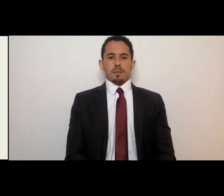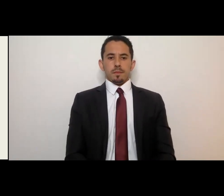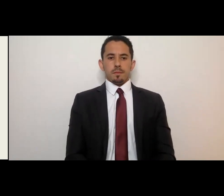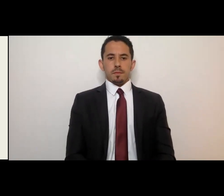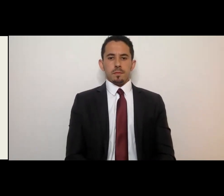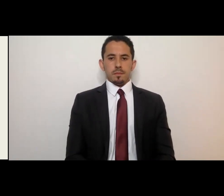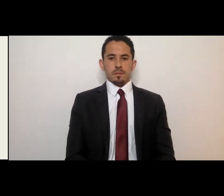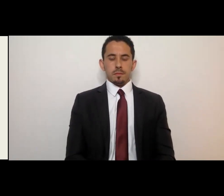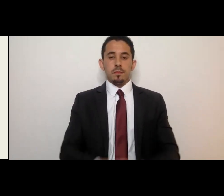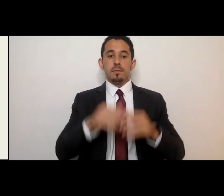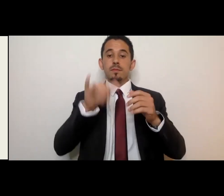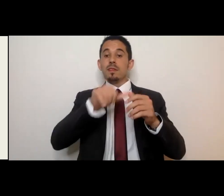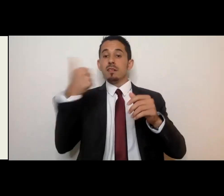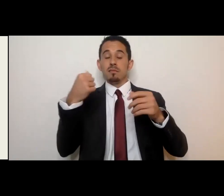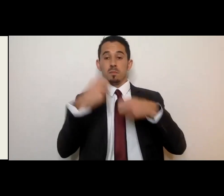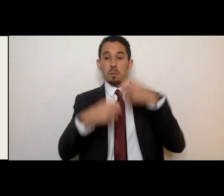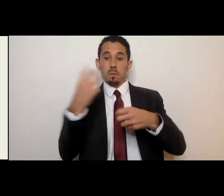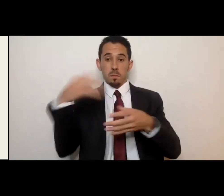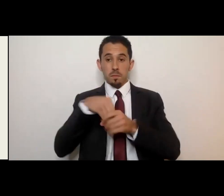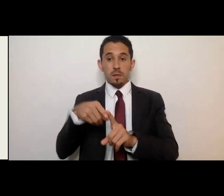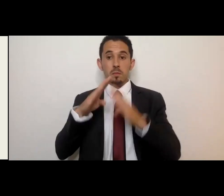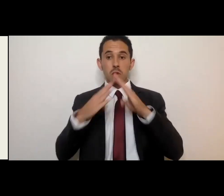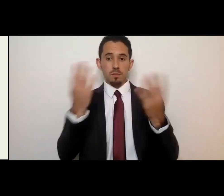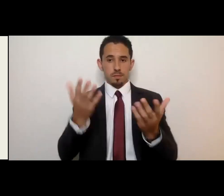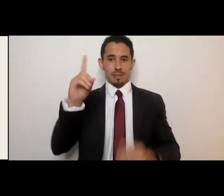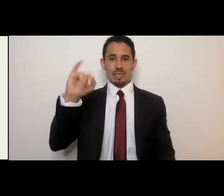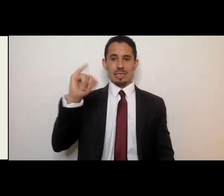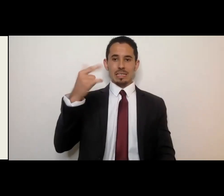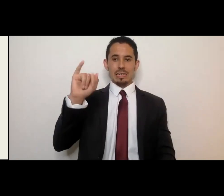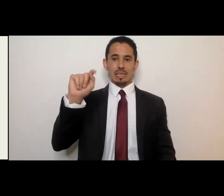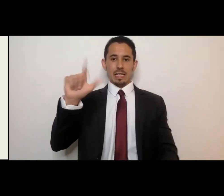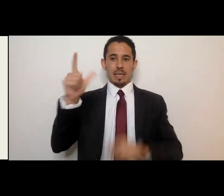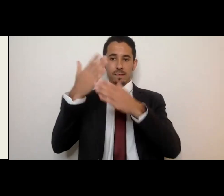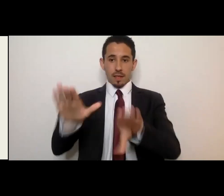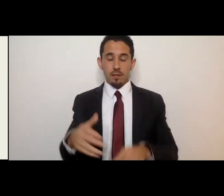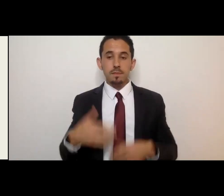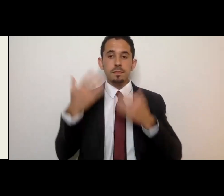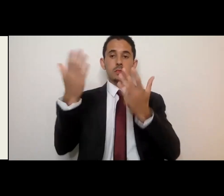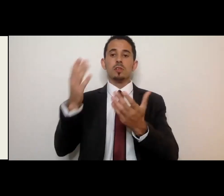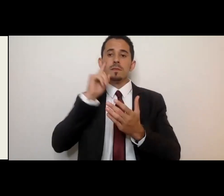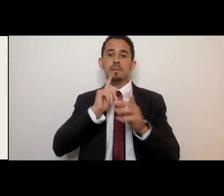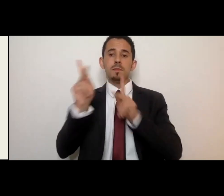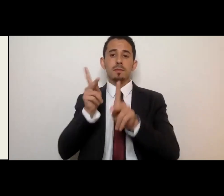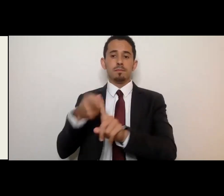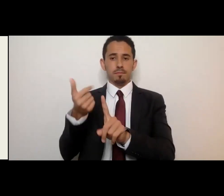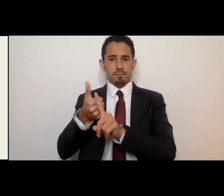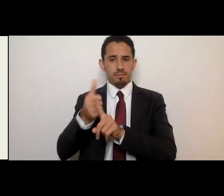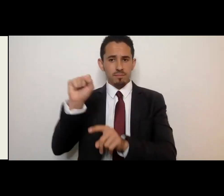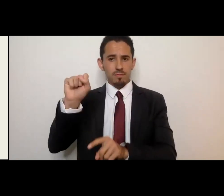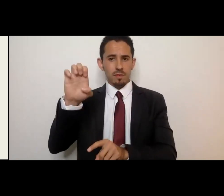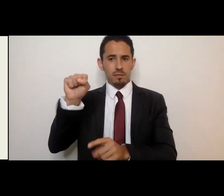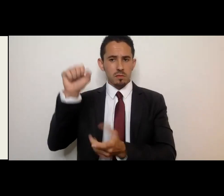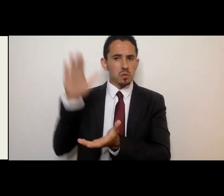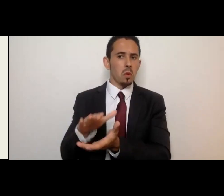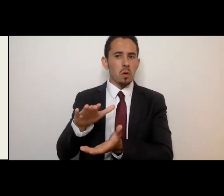used that they have not been exposed to and don't understand. Another issue in the community is the digital divide, which suggests that